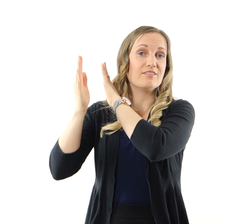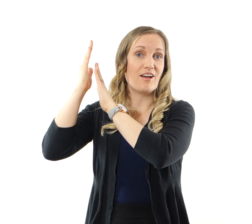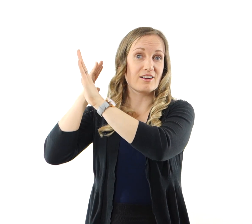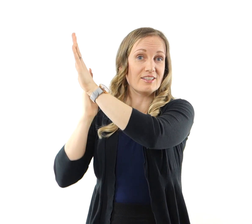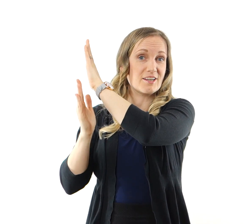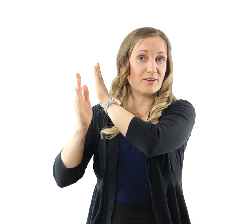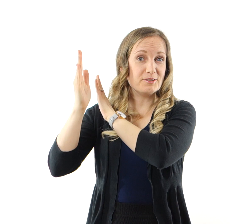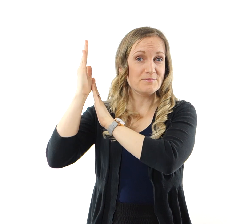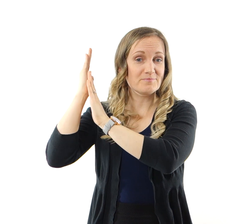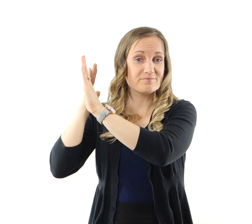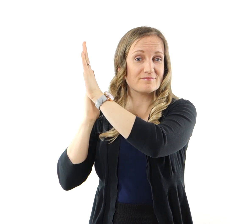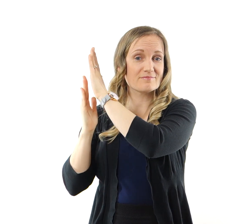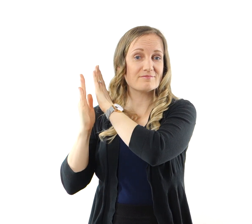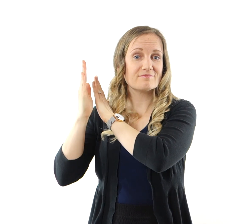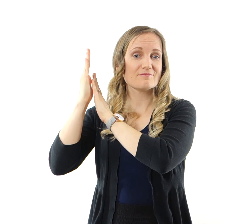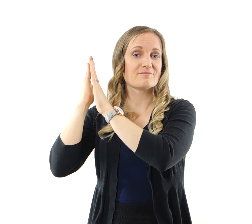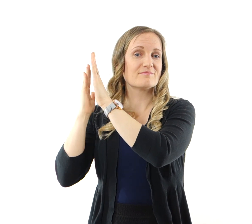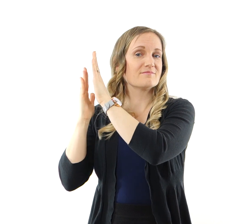long ago,